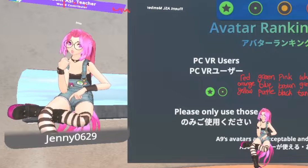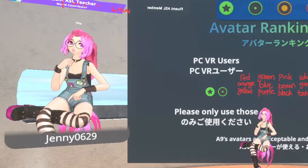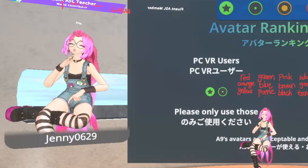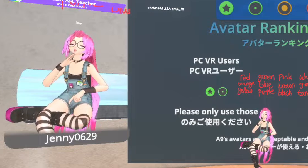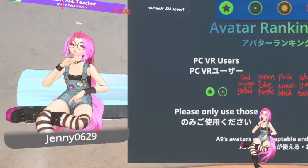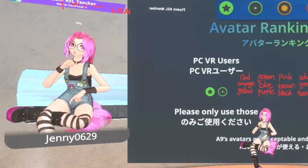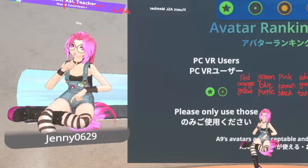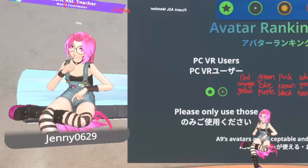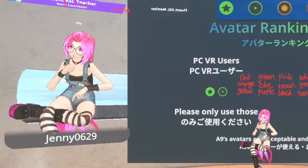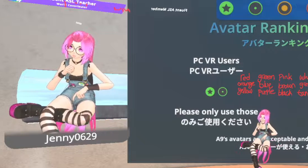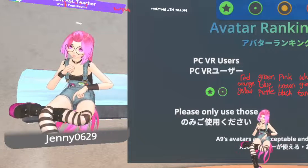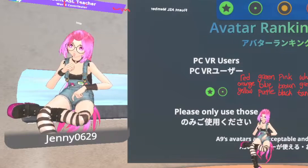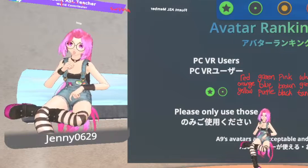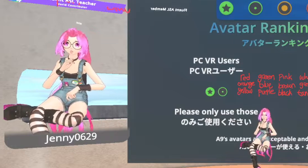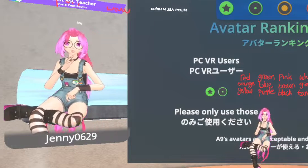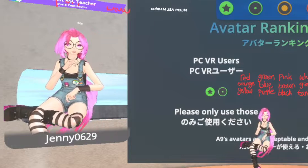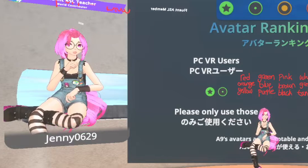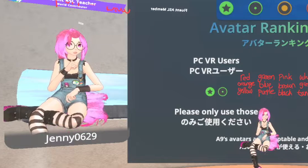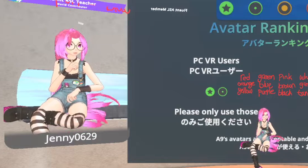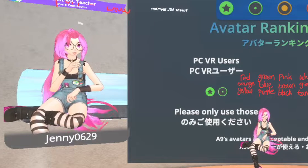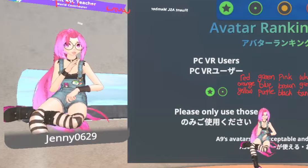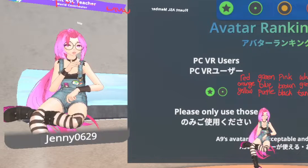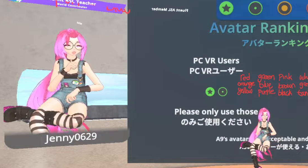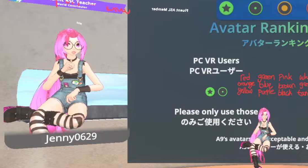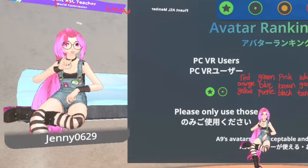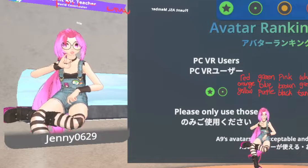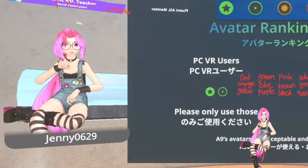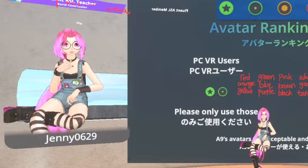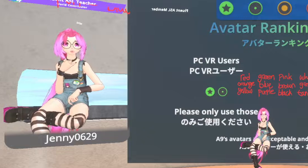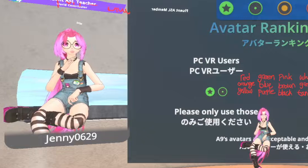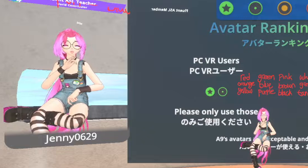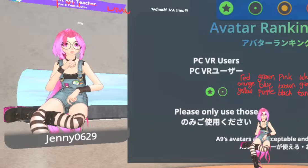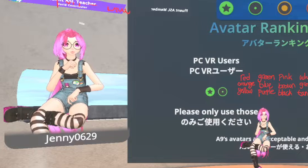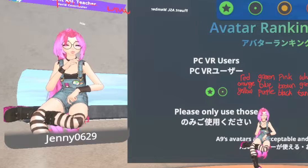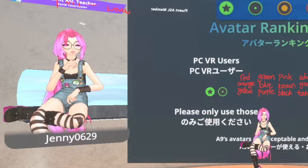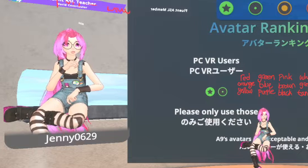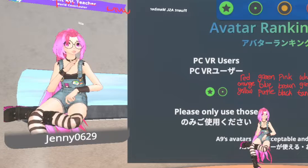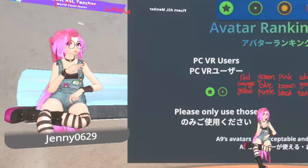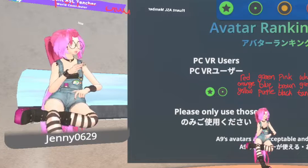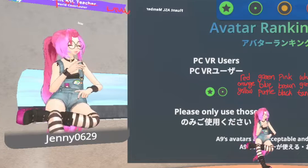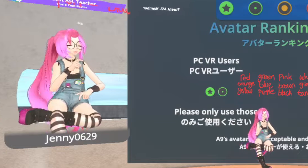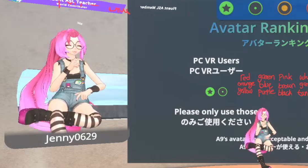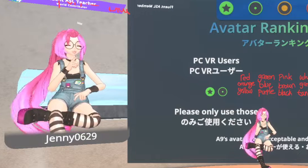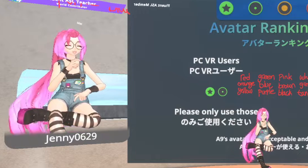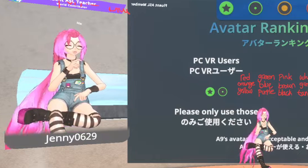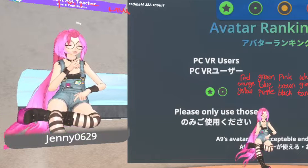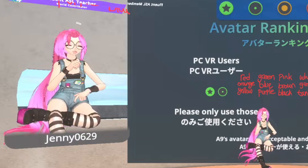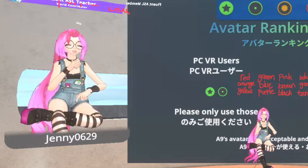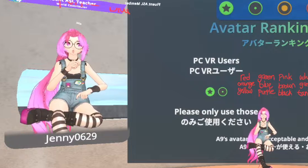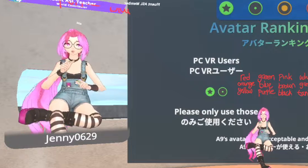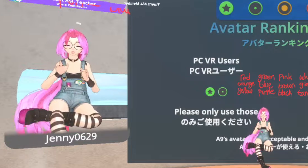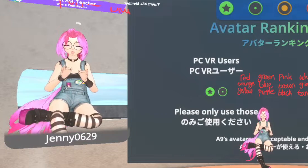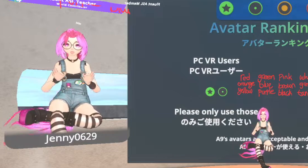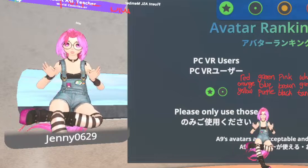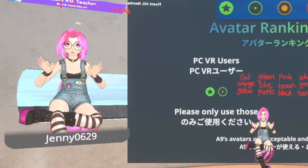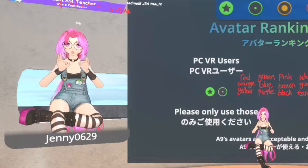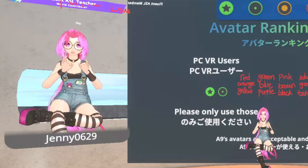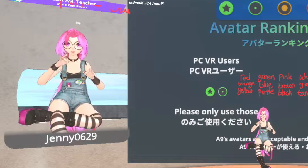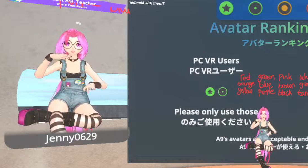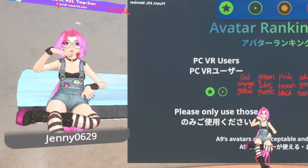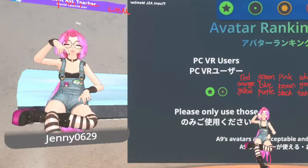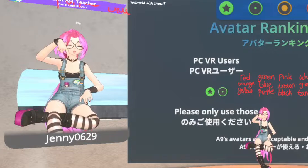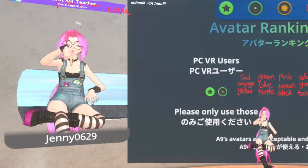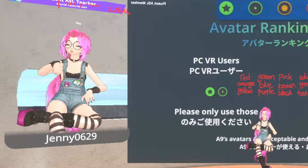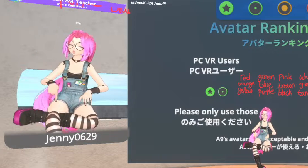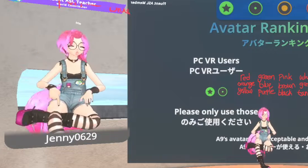eat oranges, and you're squeezing it because you like orange juice. Who can tell me why it's